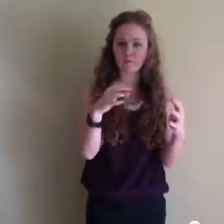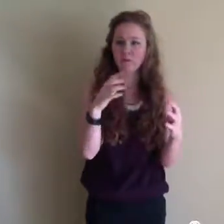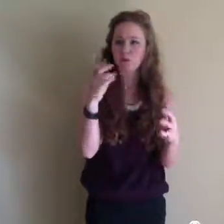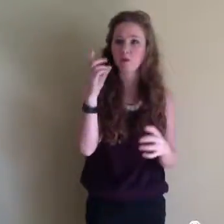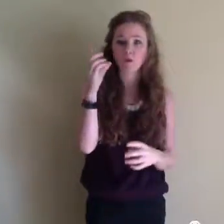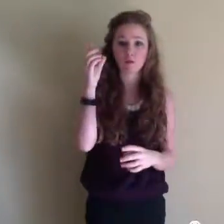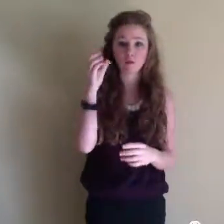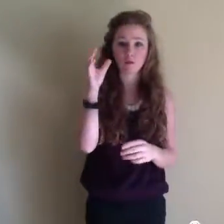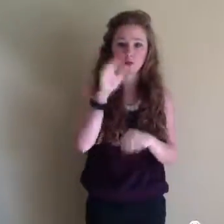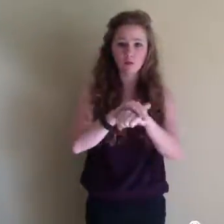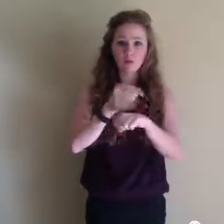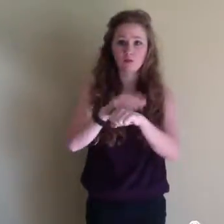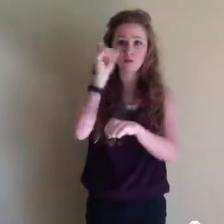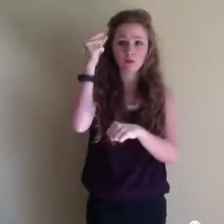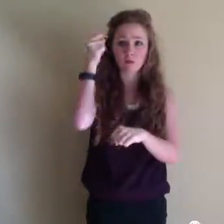war